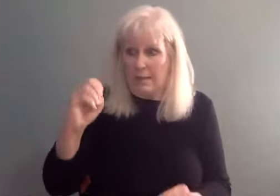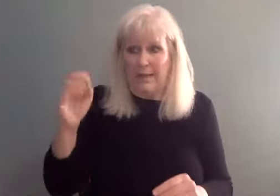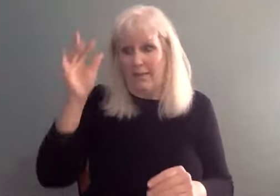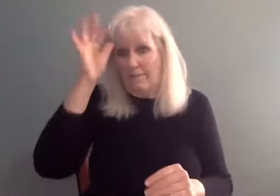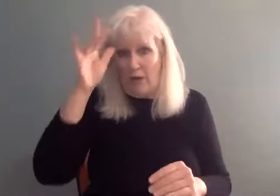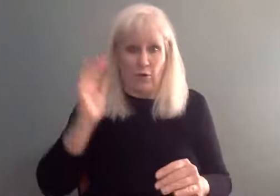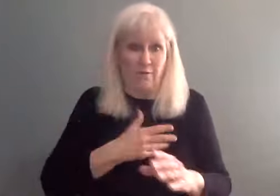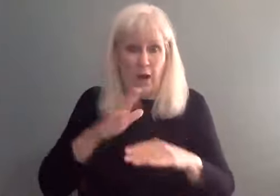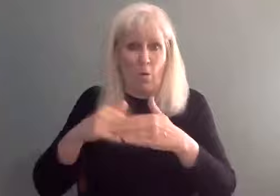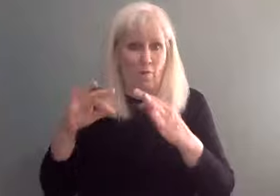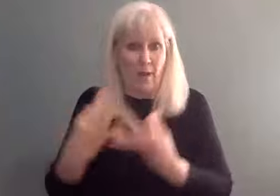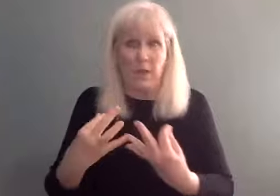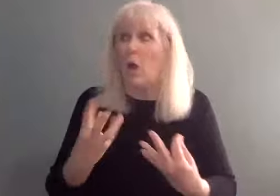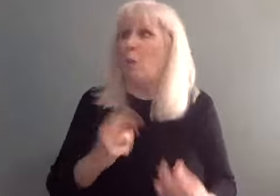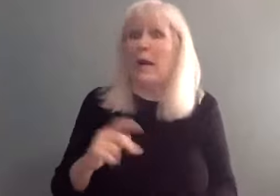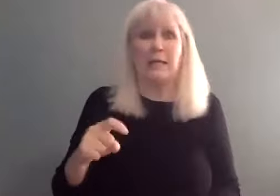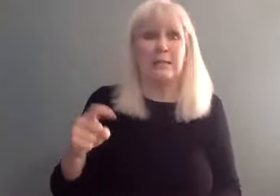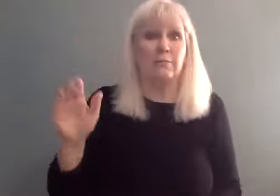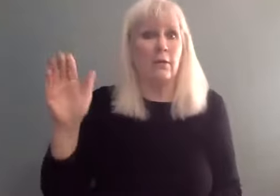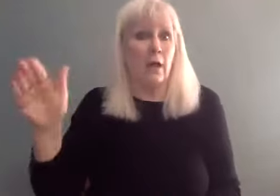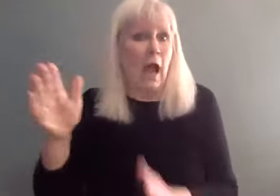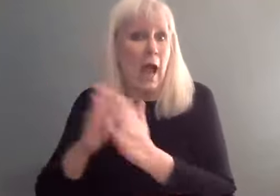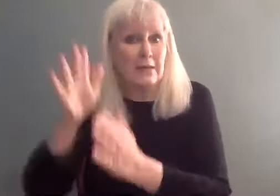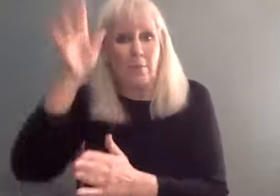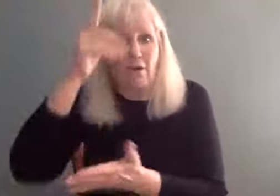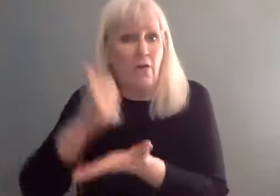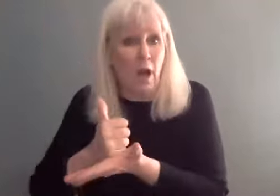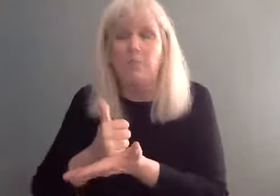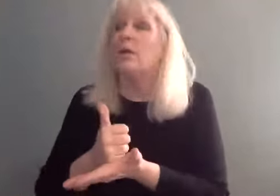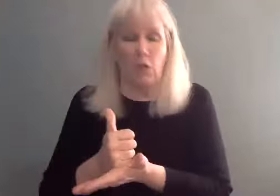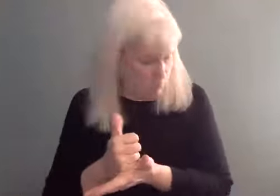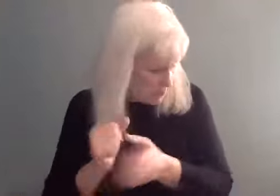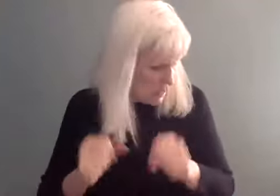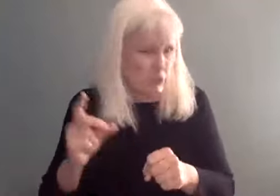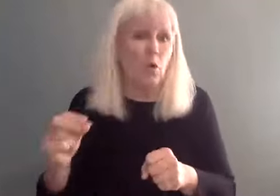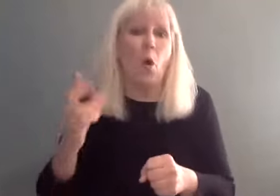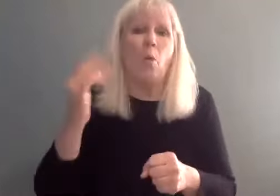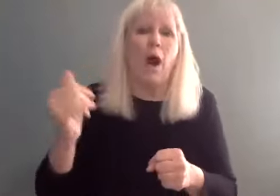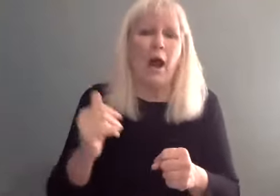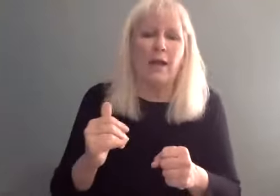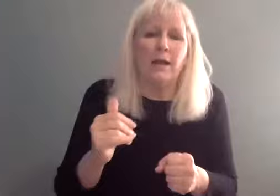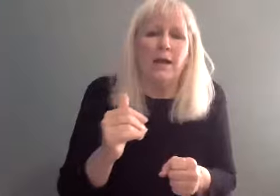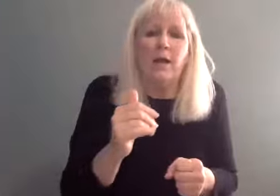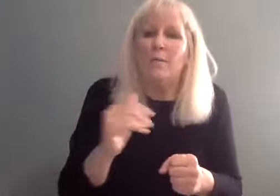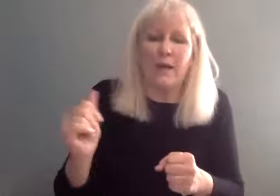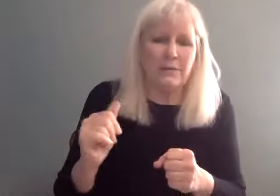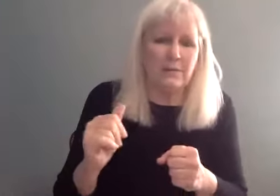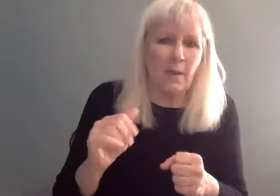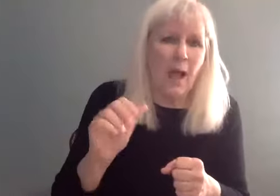I needed something. And he was able to do it because the record had been rubbed out, as Chuck C talked about, with amends. But we